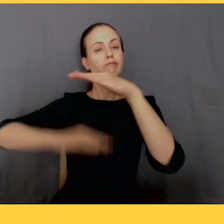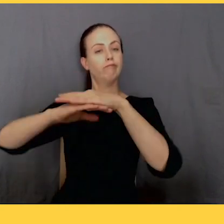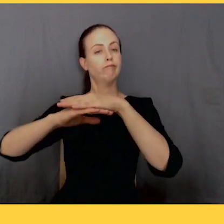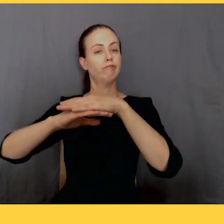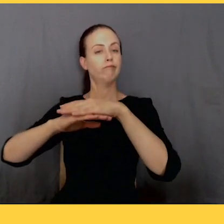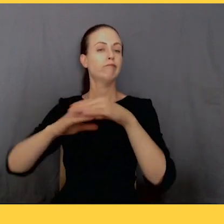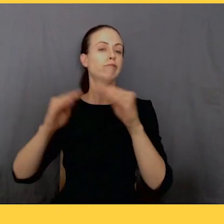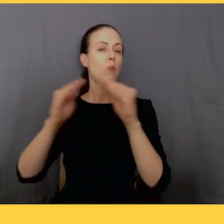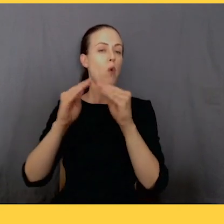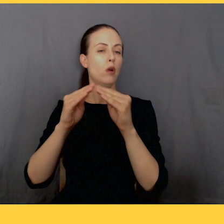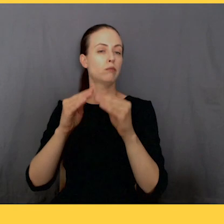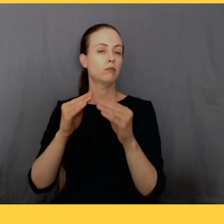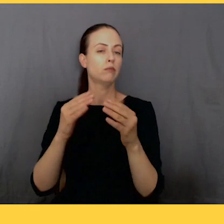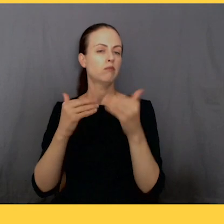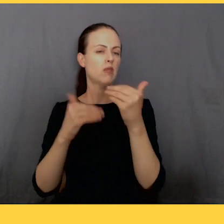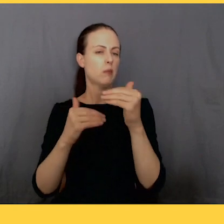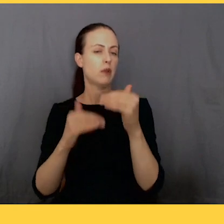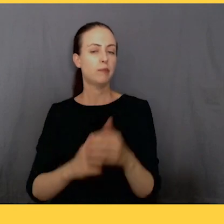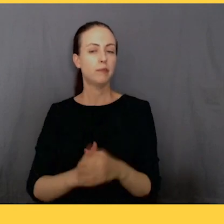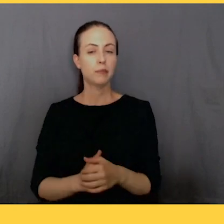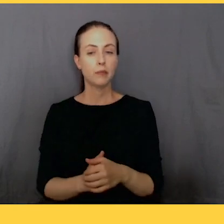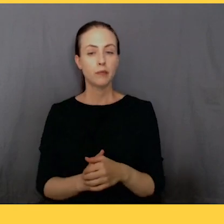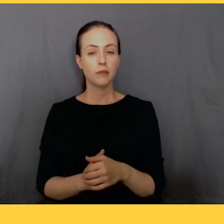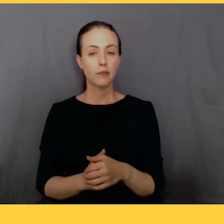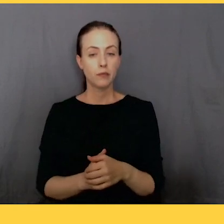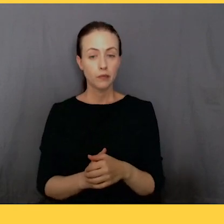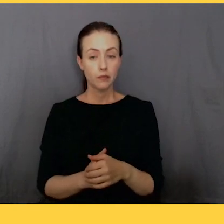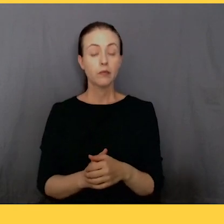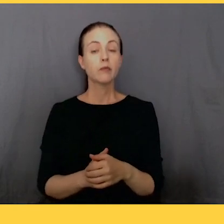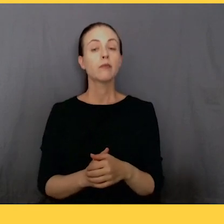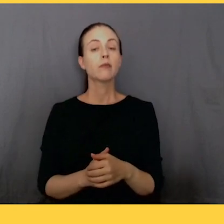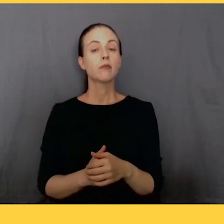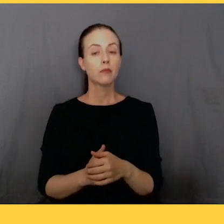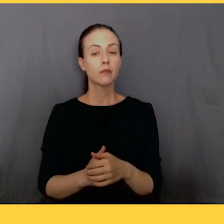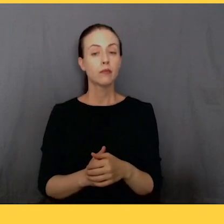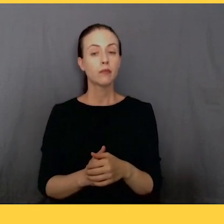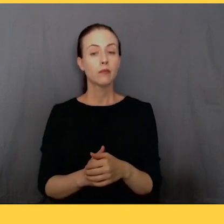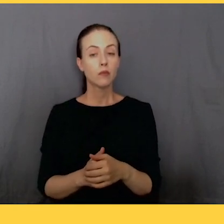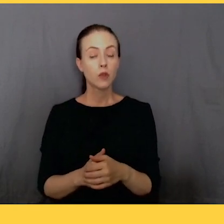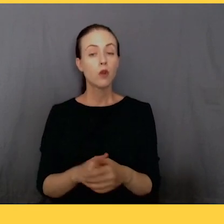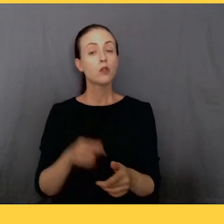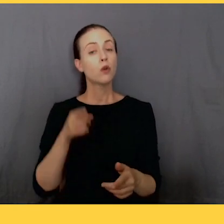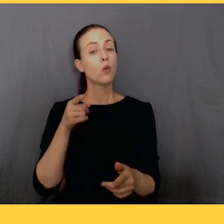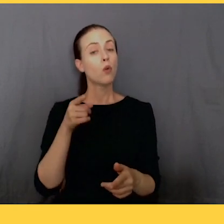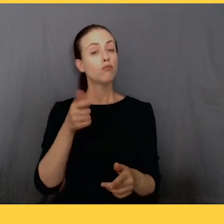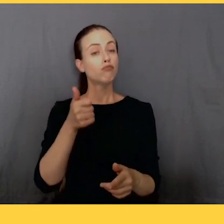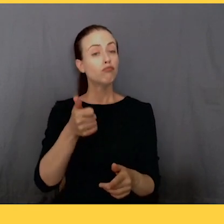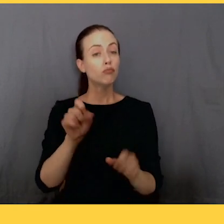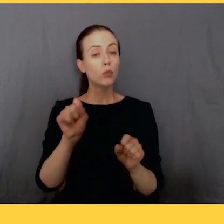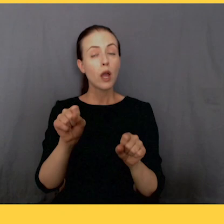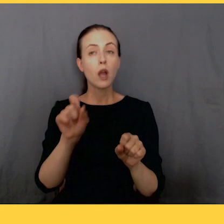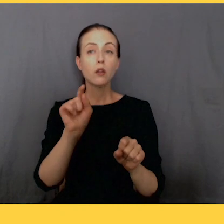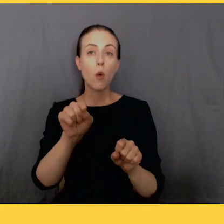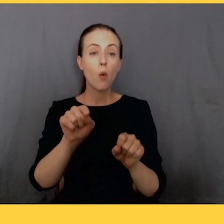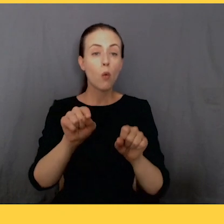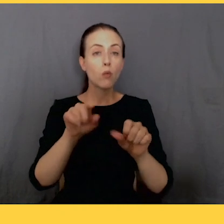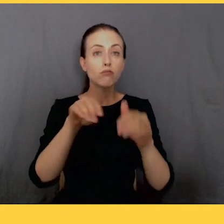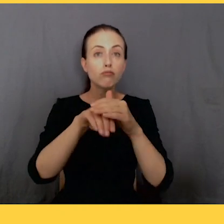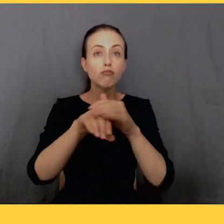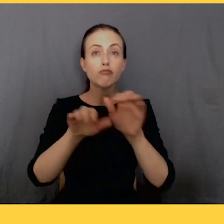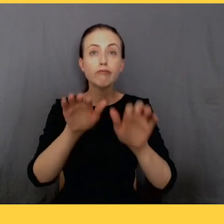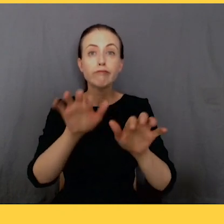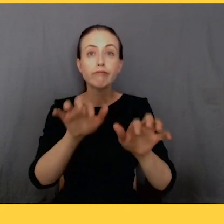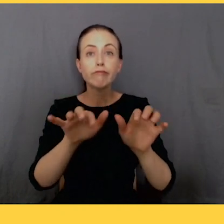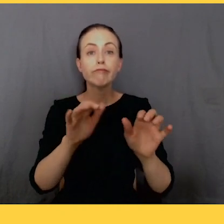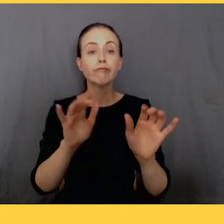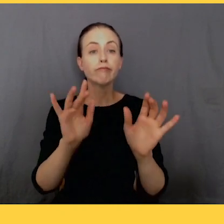information that might be out there around PSPS, we also have push information, which is our notifications. And we're pushing the notifications